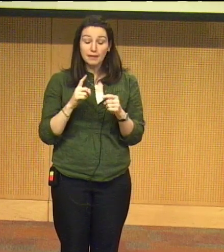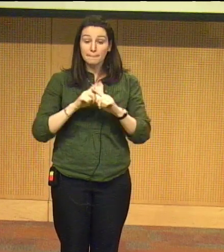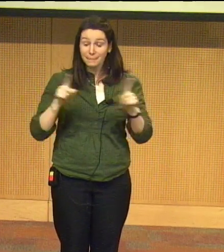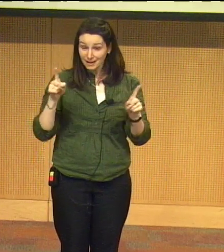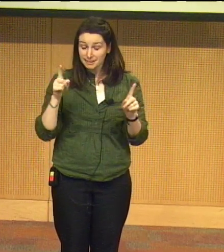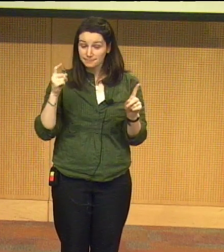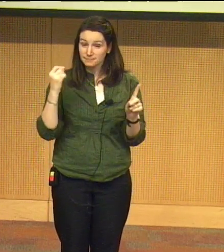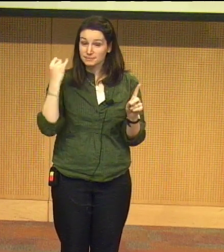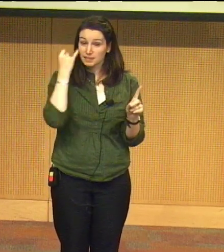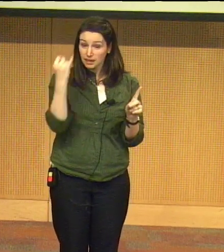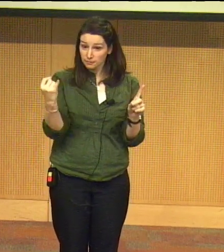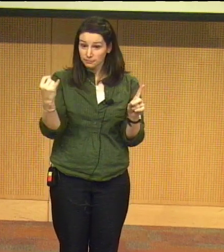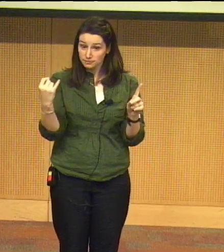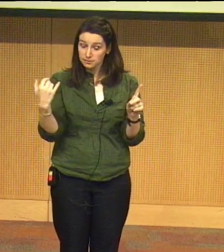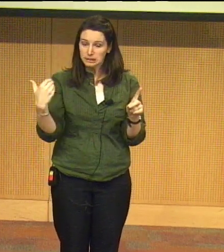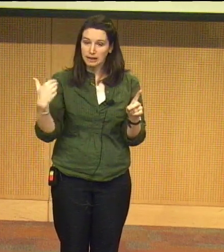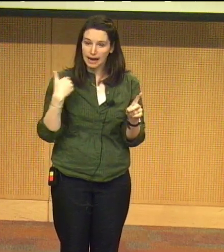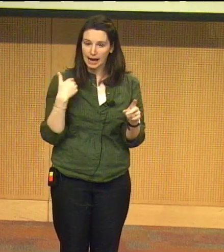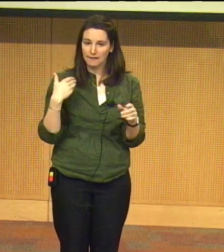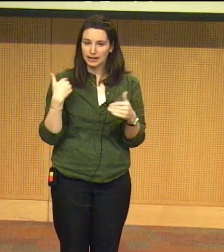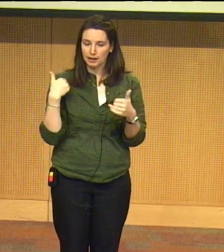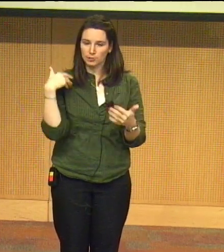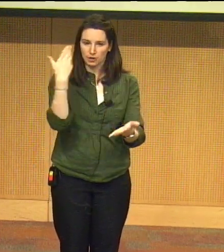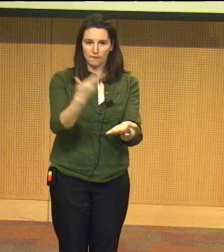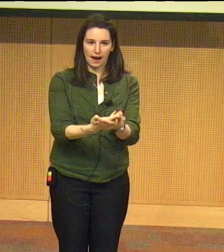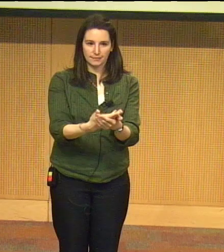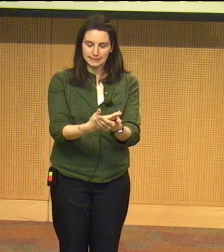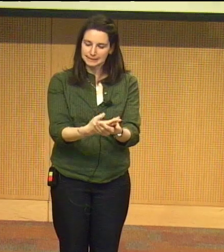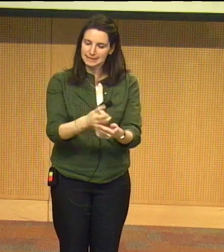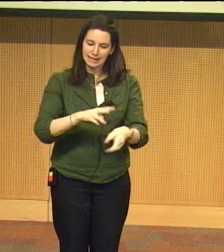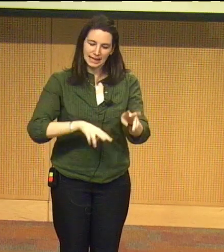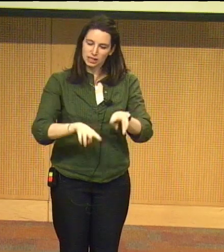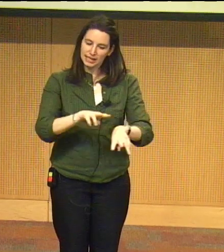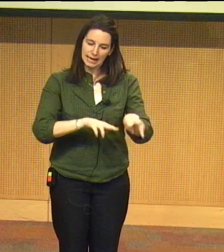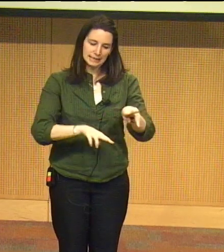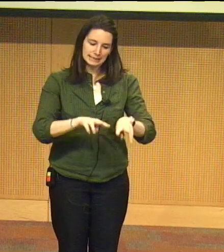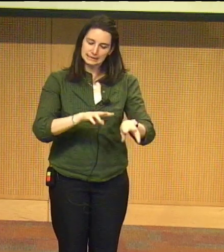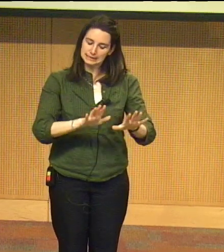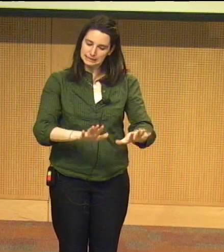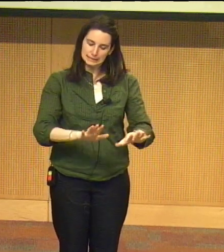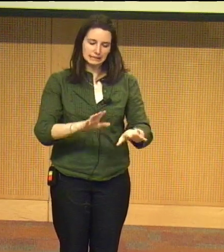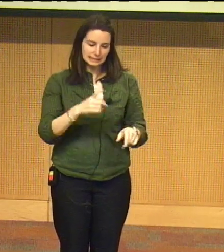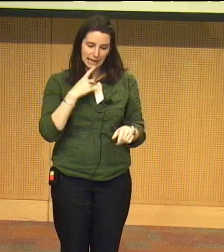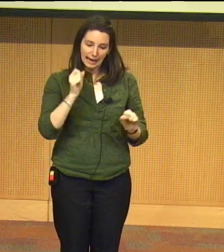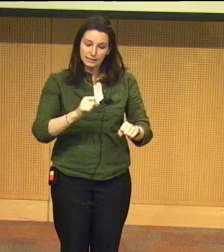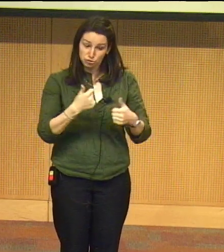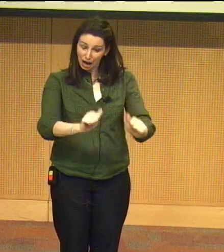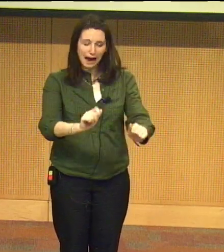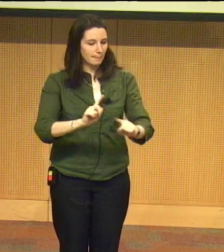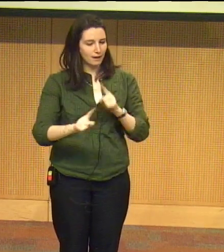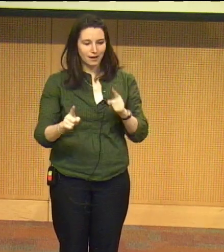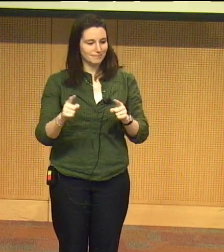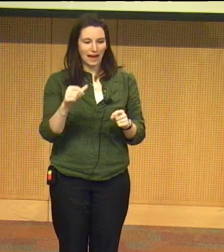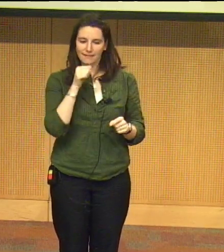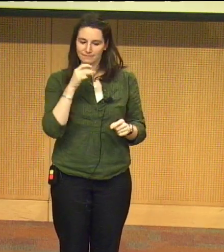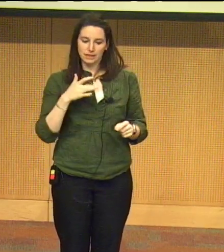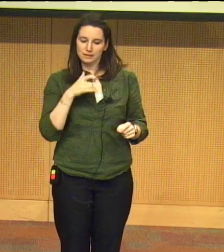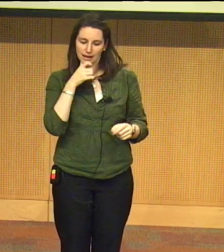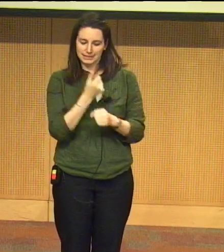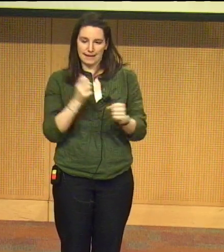But if I have an animal that arrives, I look at it, I said, I can try, but I feel not safe